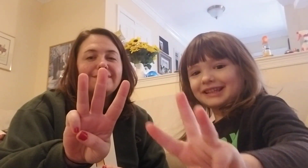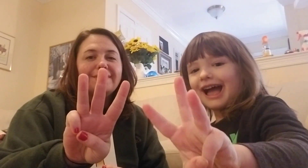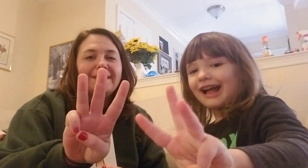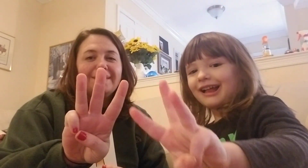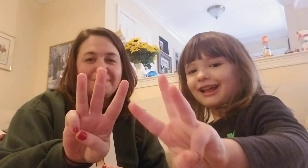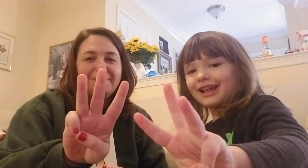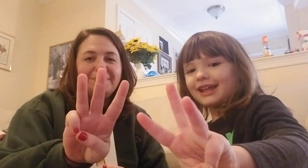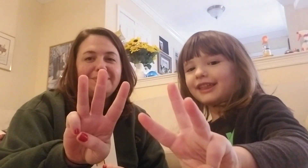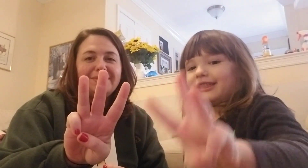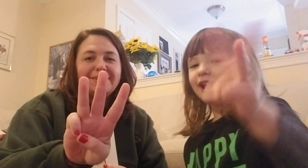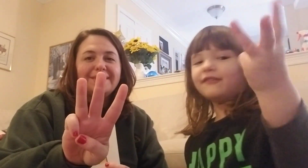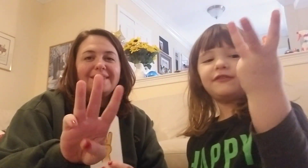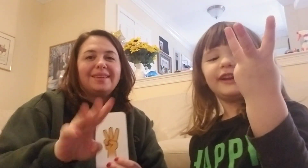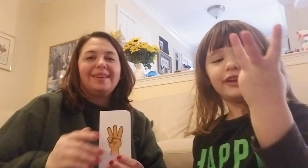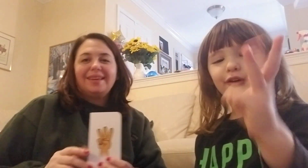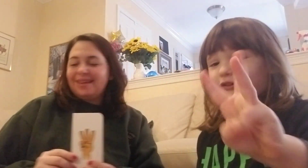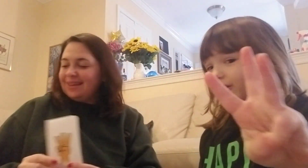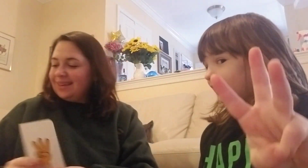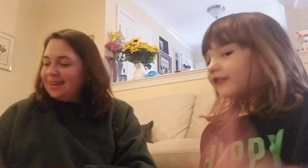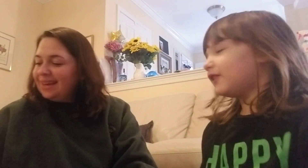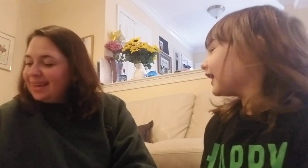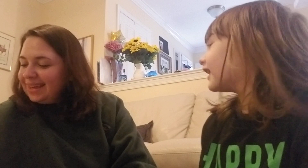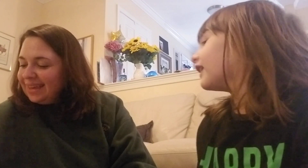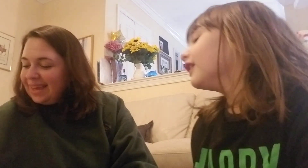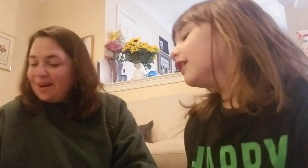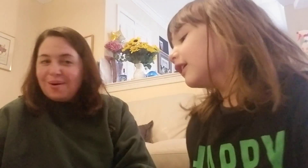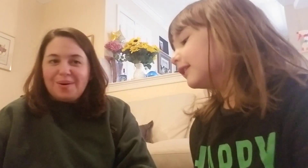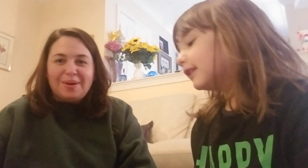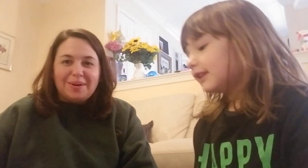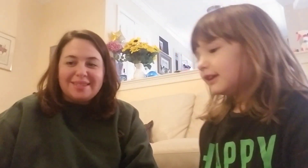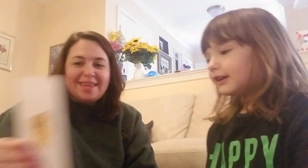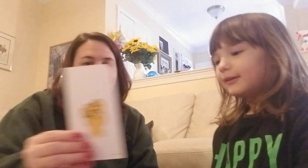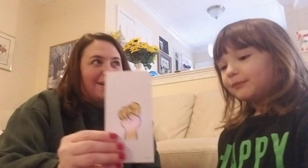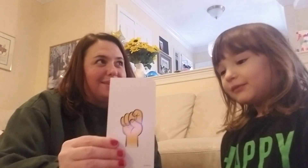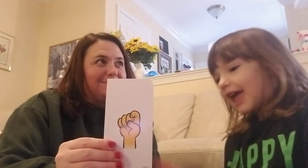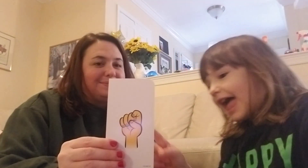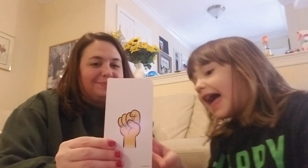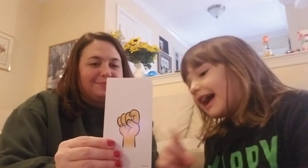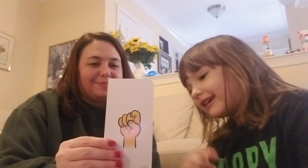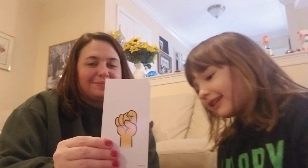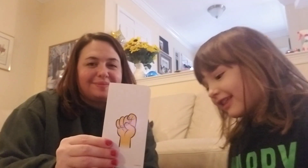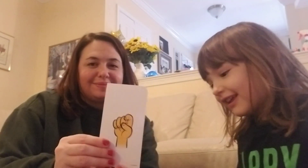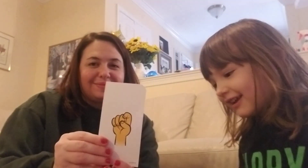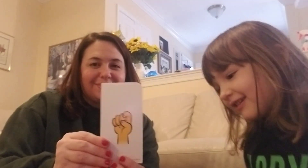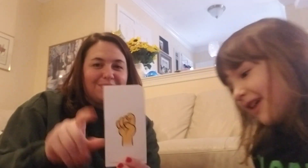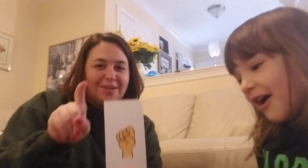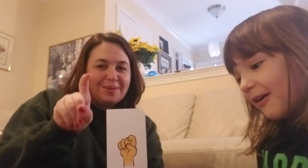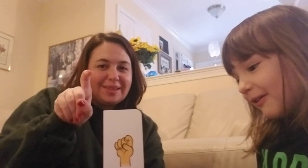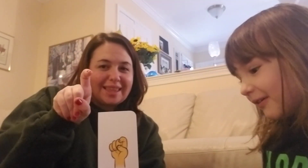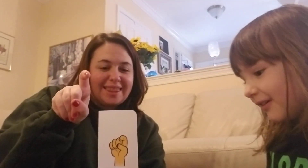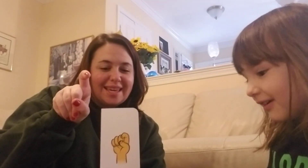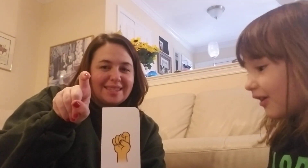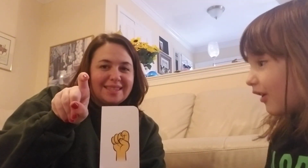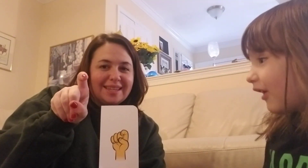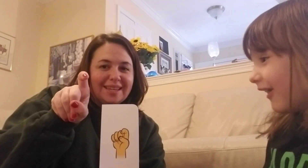That. Mm-hmm. It's like free too. Like free. Oh, and what's this one? You do it like this.